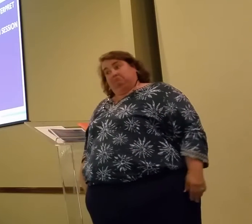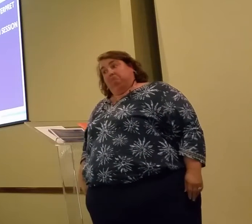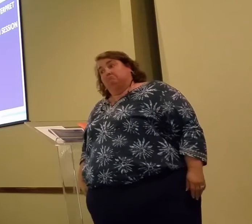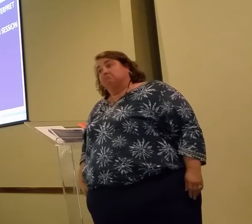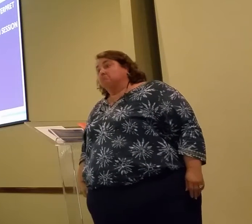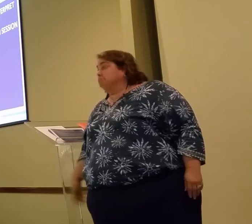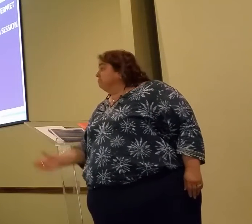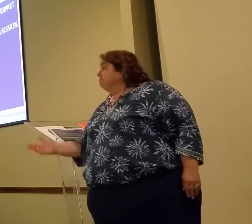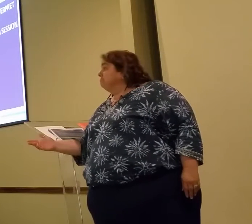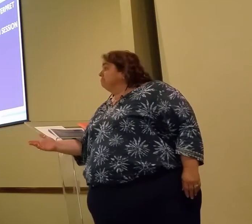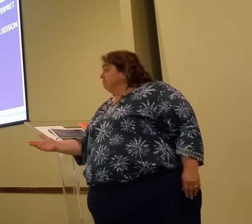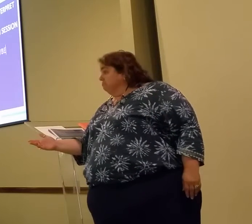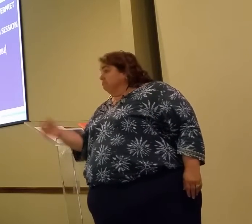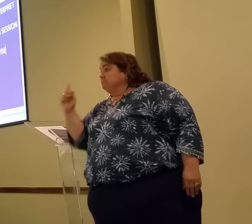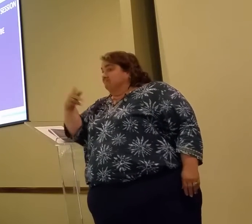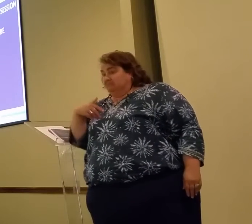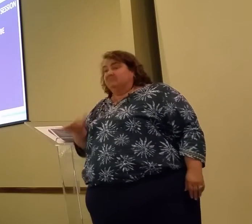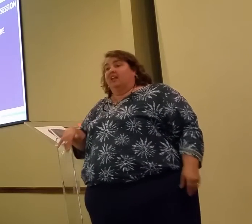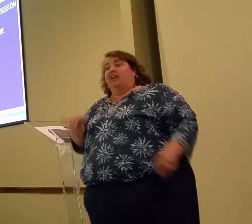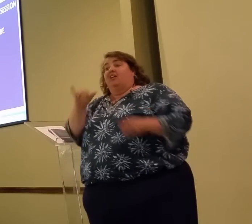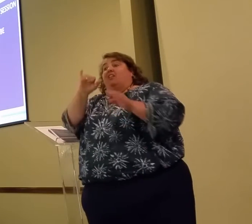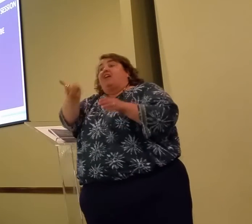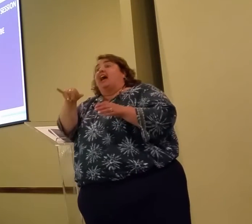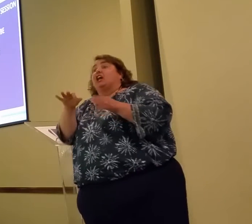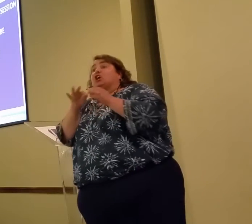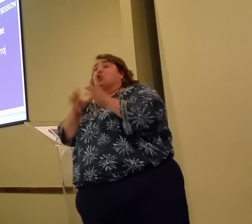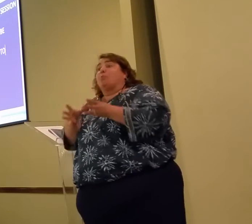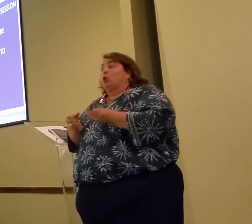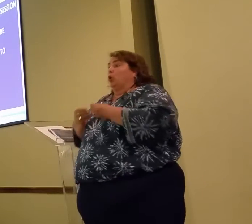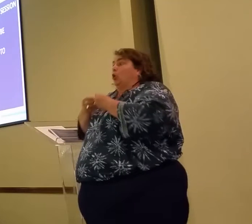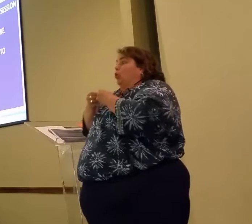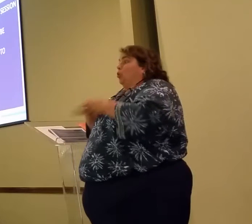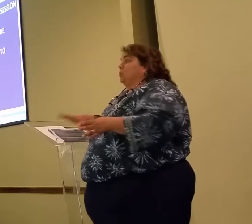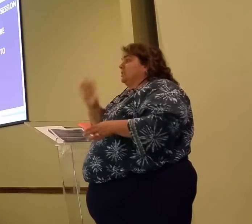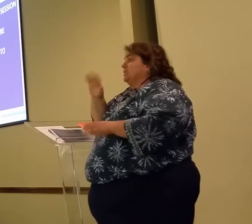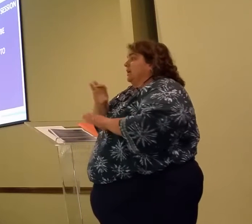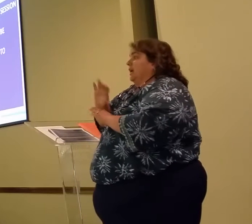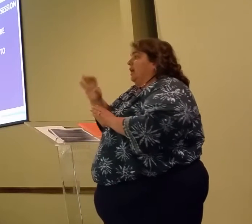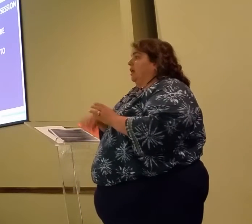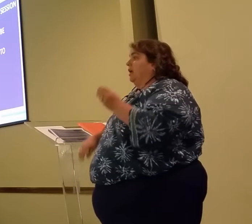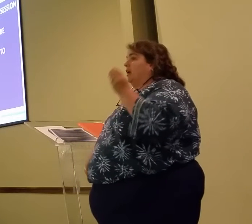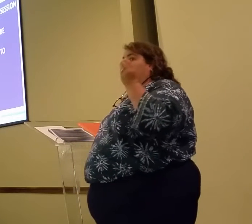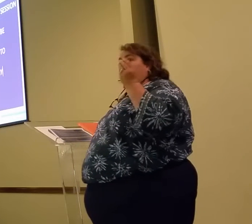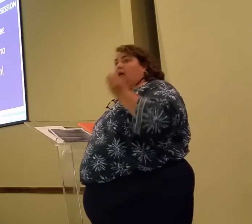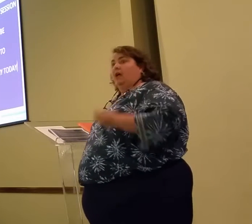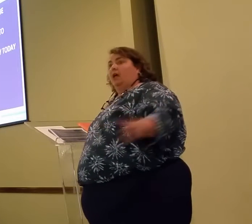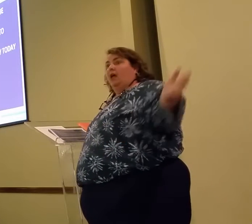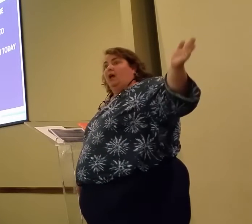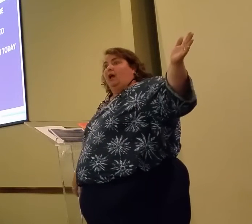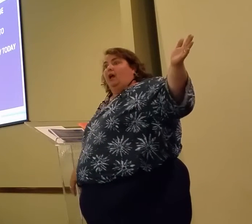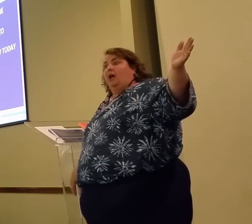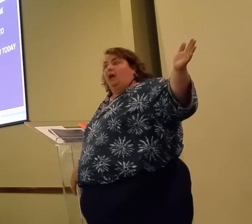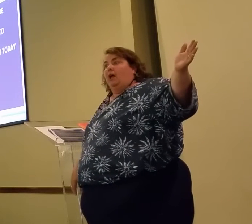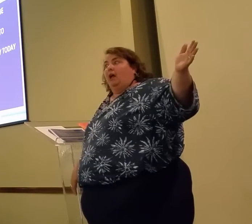And maybe it'll say John Smith, I'm going to interpret, he's having a vasectomy today. And let's say that interpreter loses that calendar.